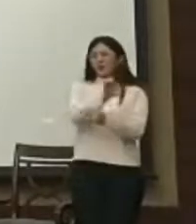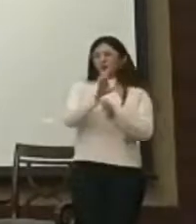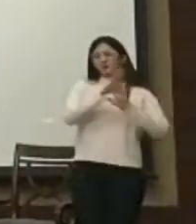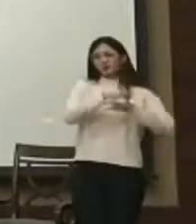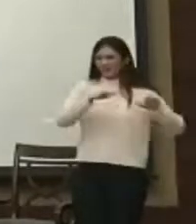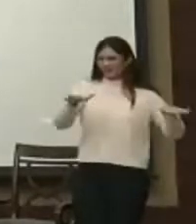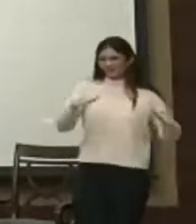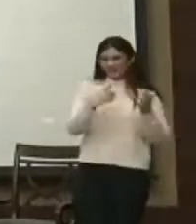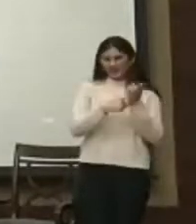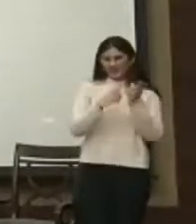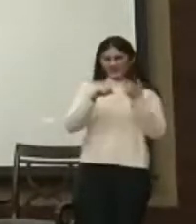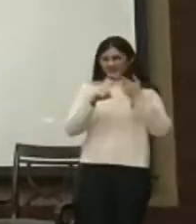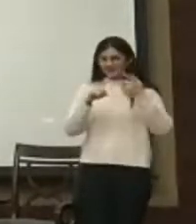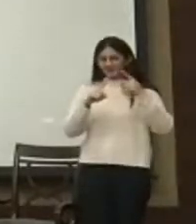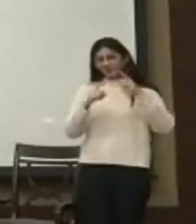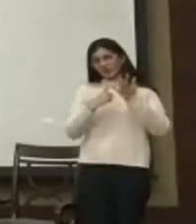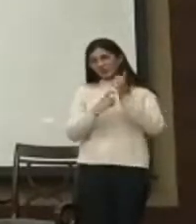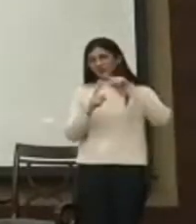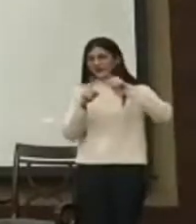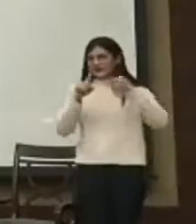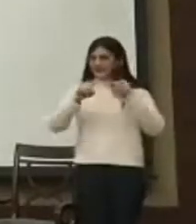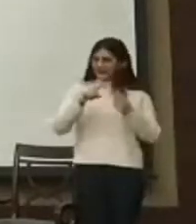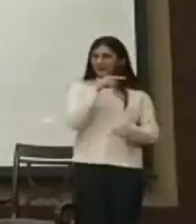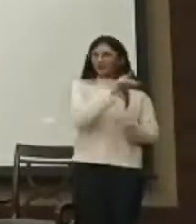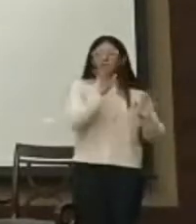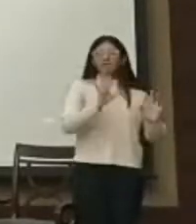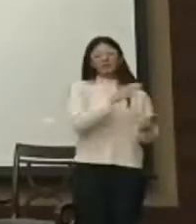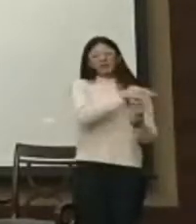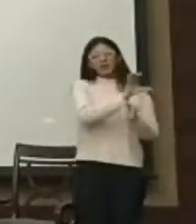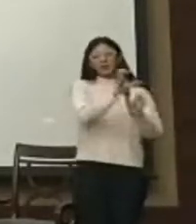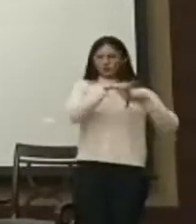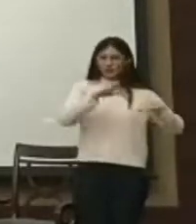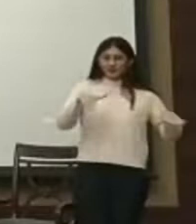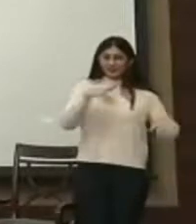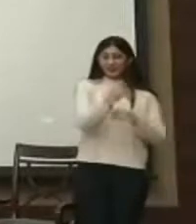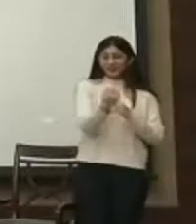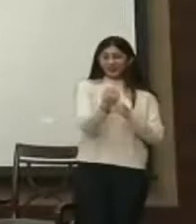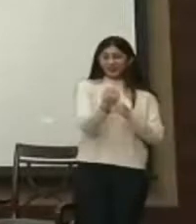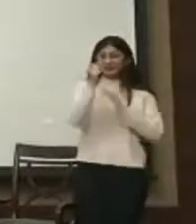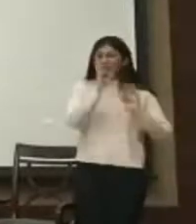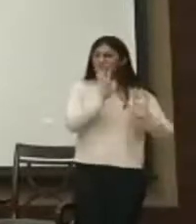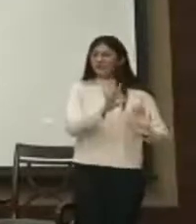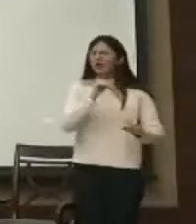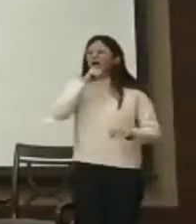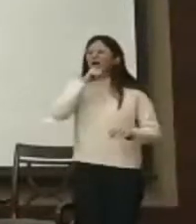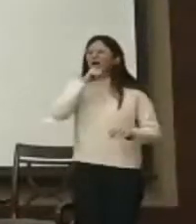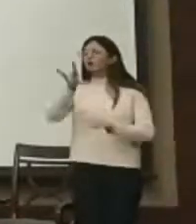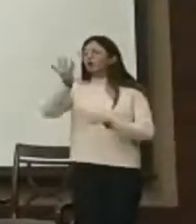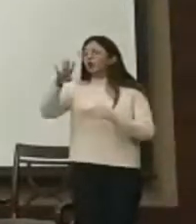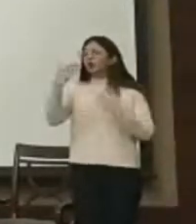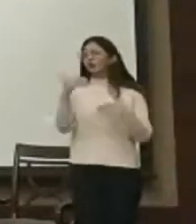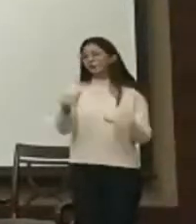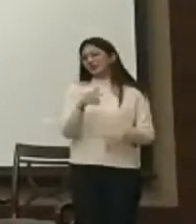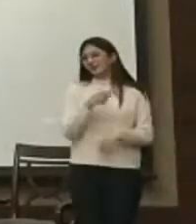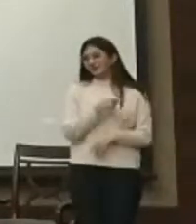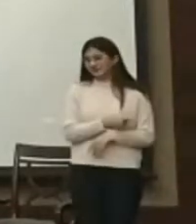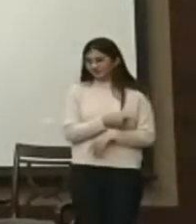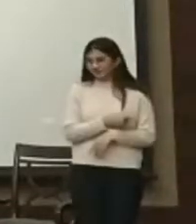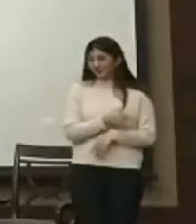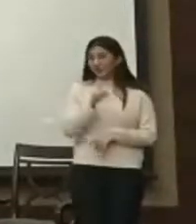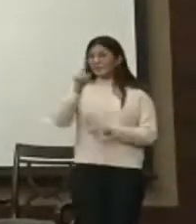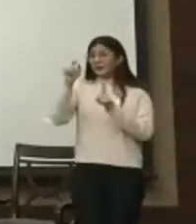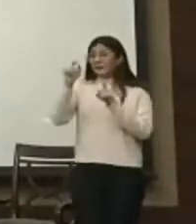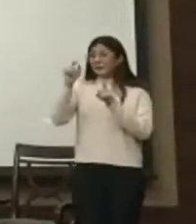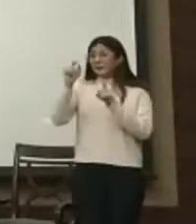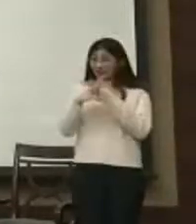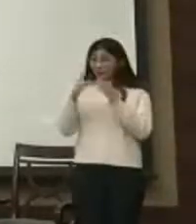children, the rights granted by the RTE stop at the age of 14, whereas the